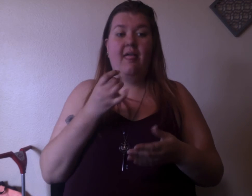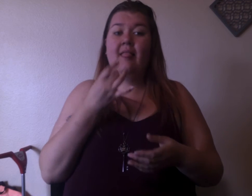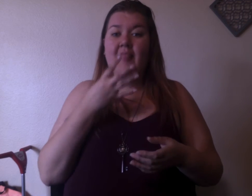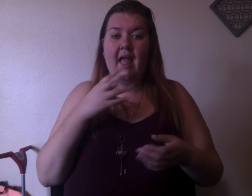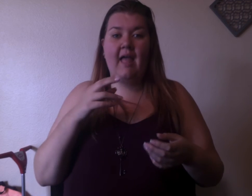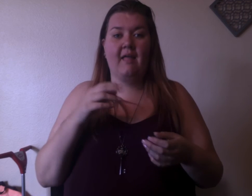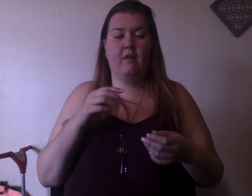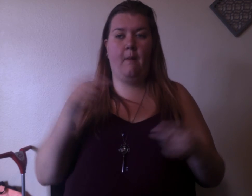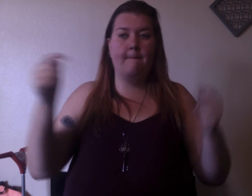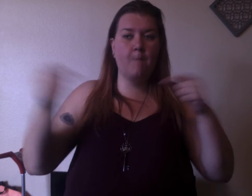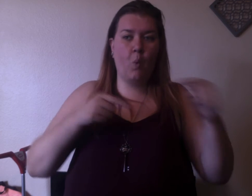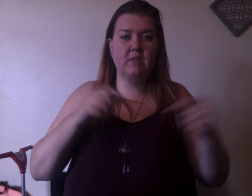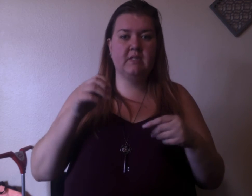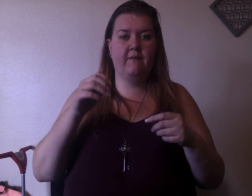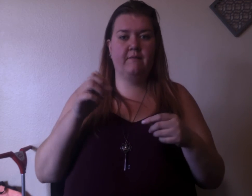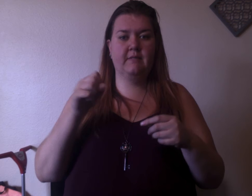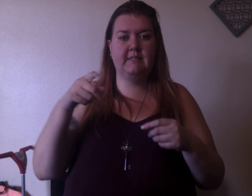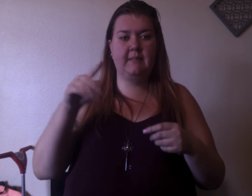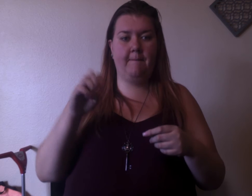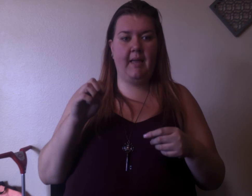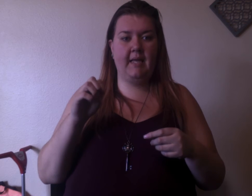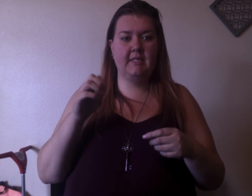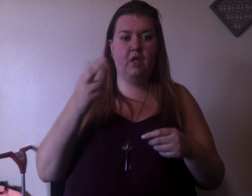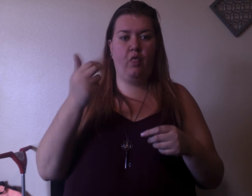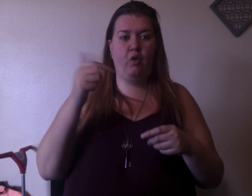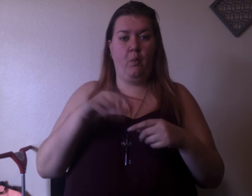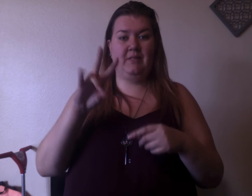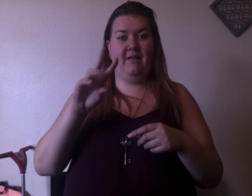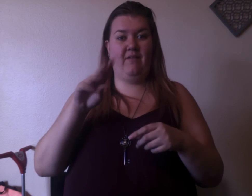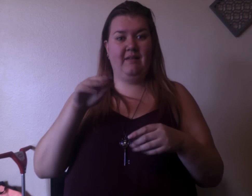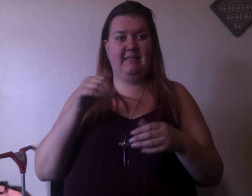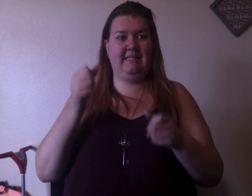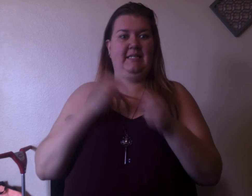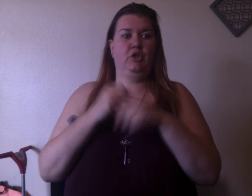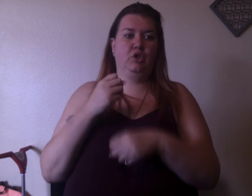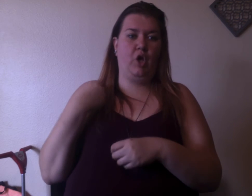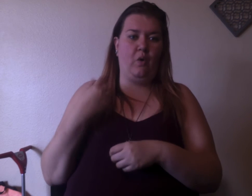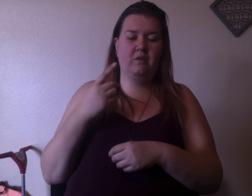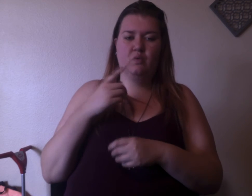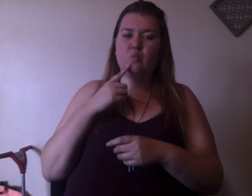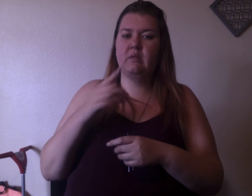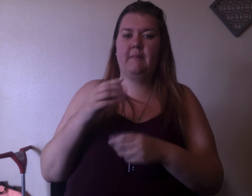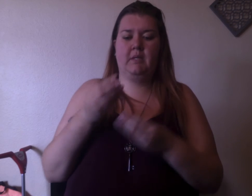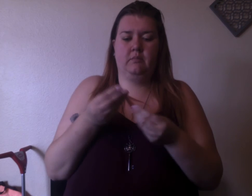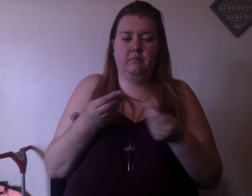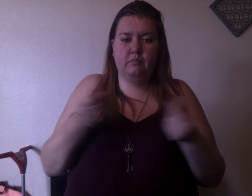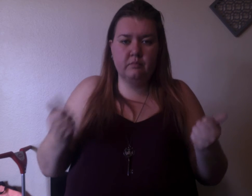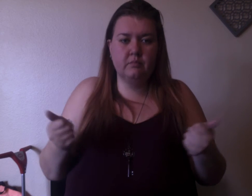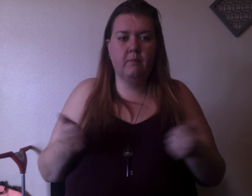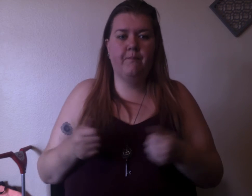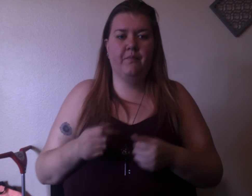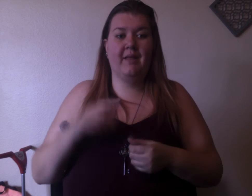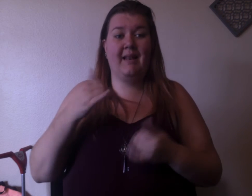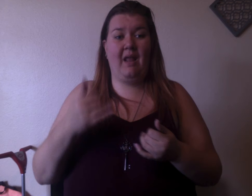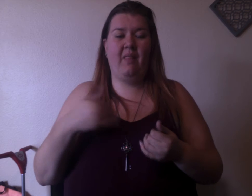space that emitted light 13.7 billion years ago, those have been going away from us. So now they're on the order of 40 billion light years away.